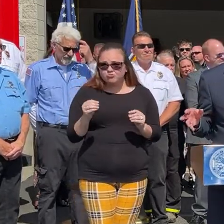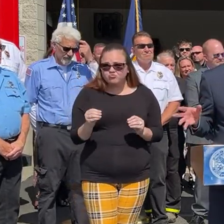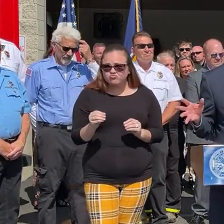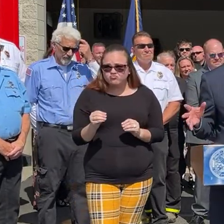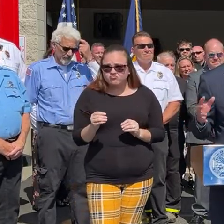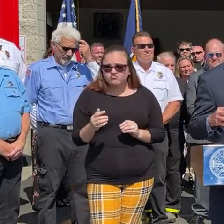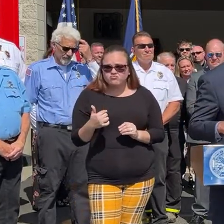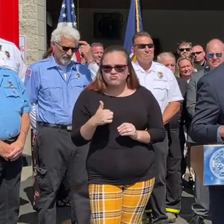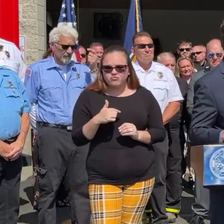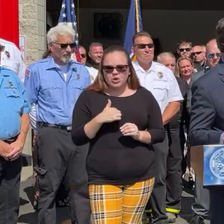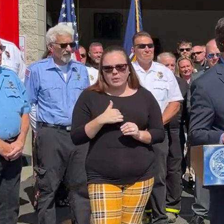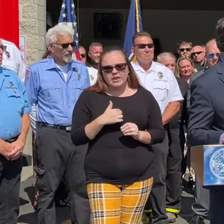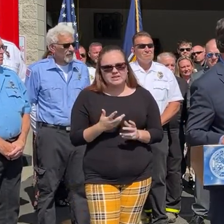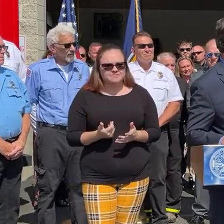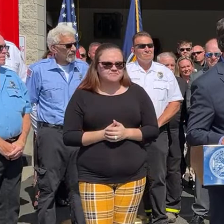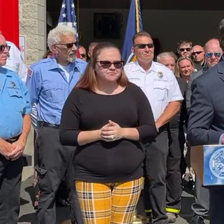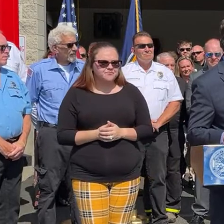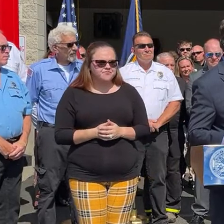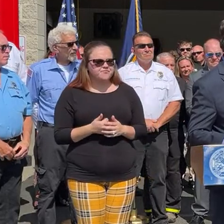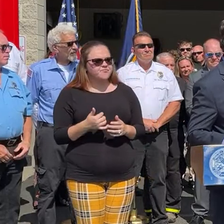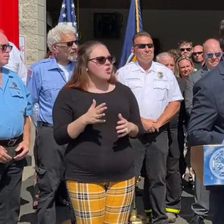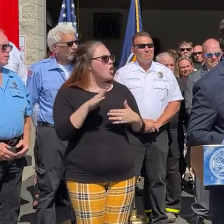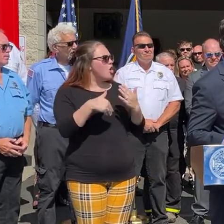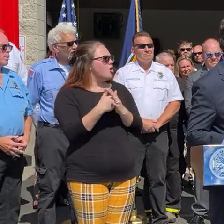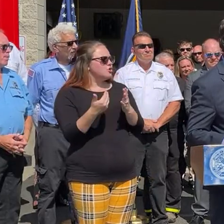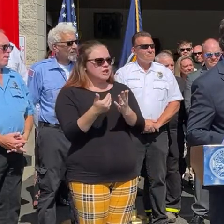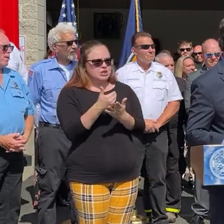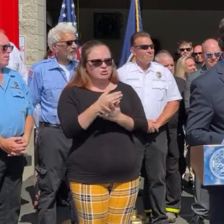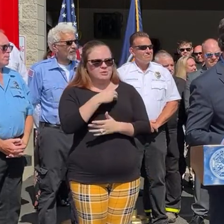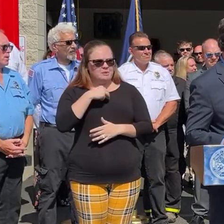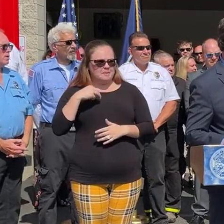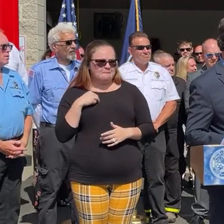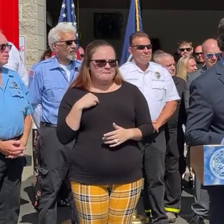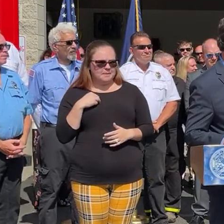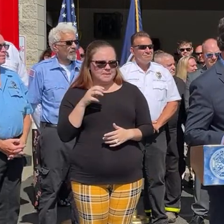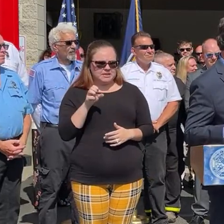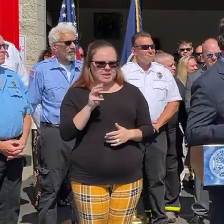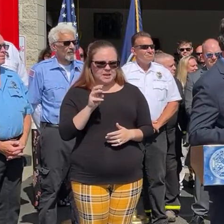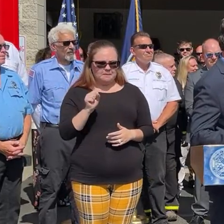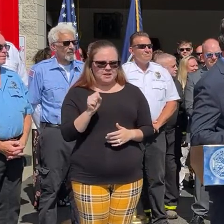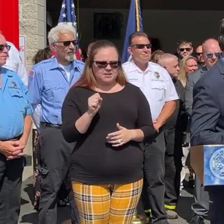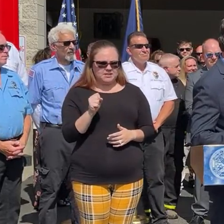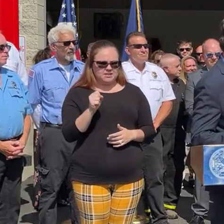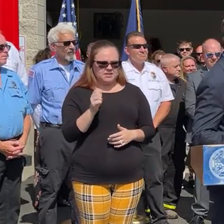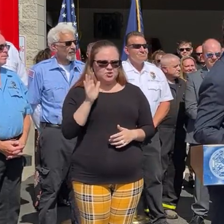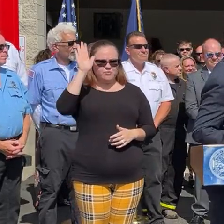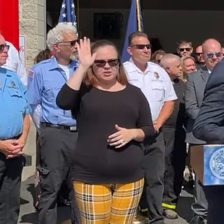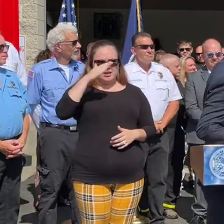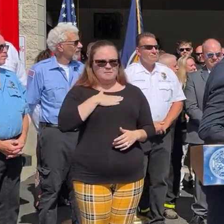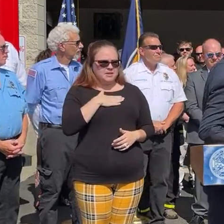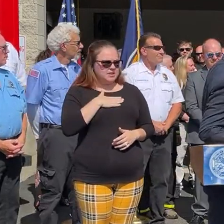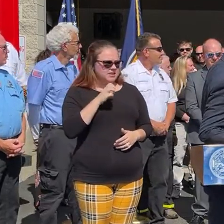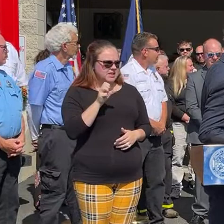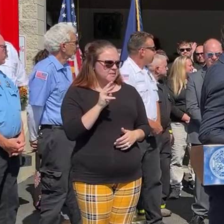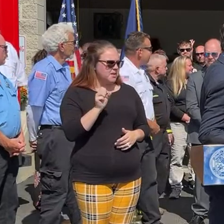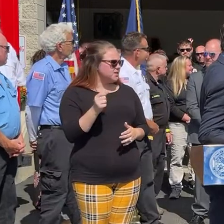is I'd like all the new members of the EMS ambulance crew to raise their hand.